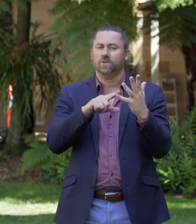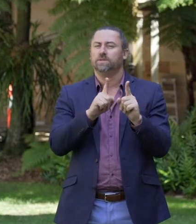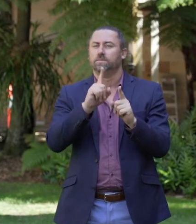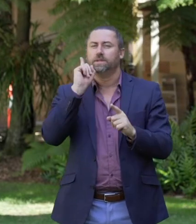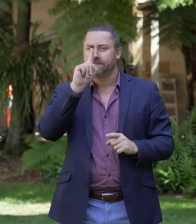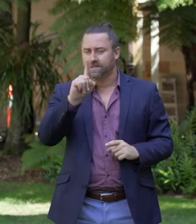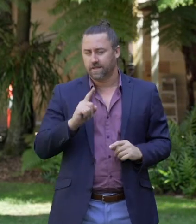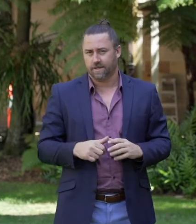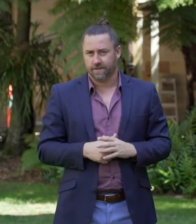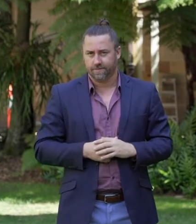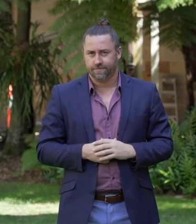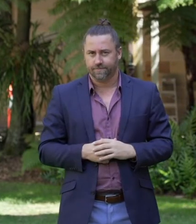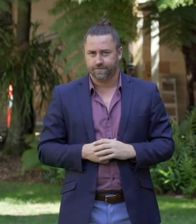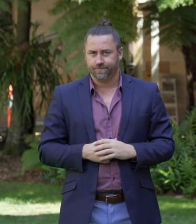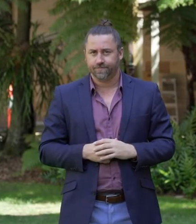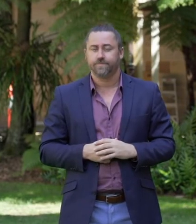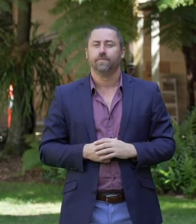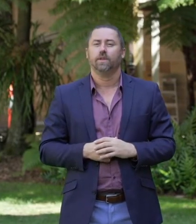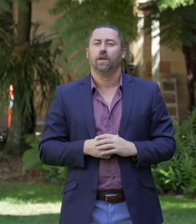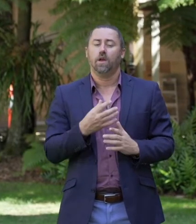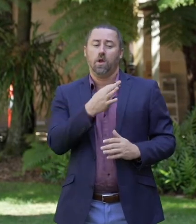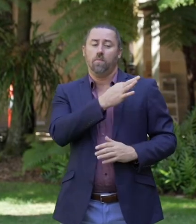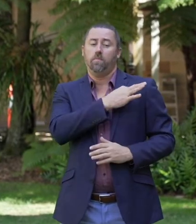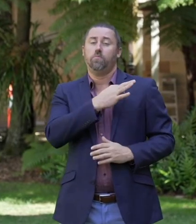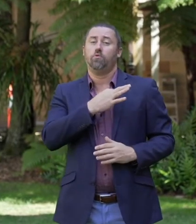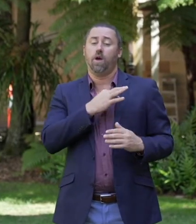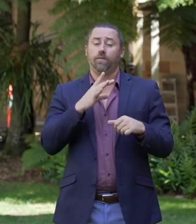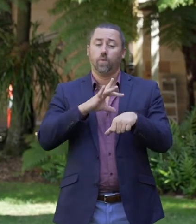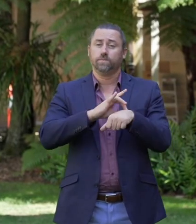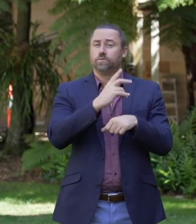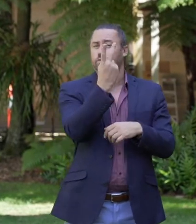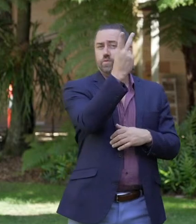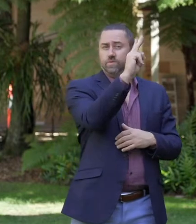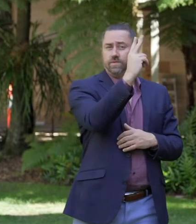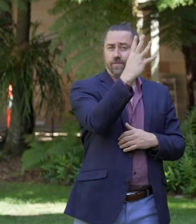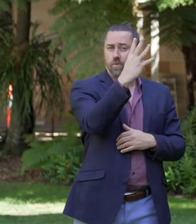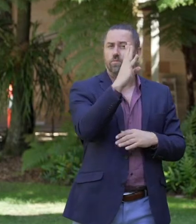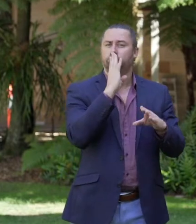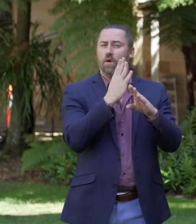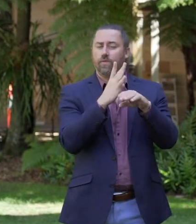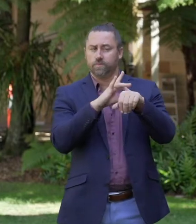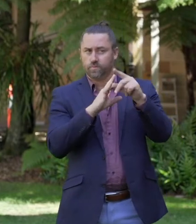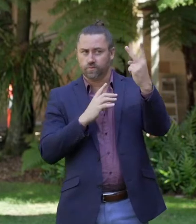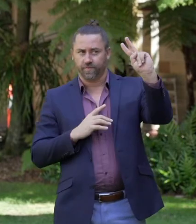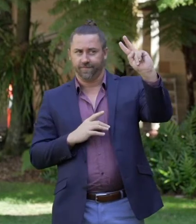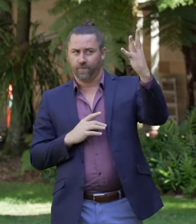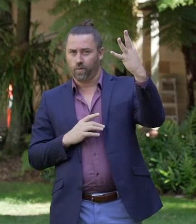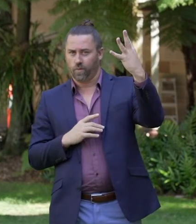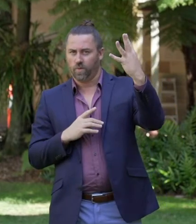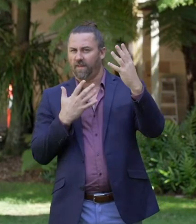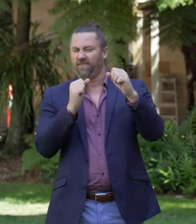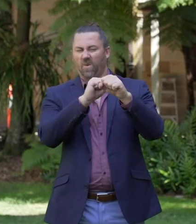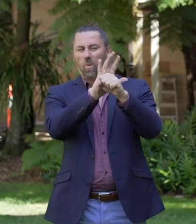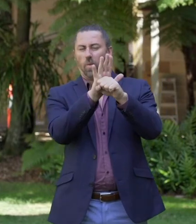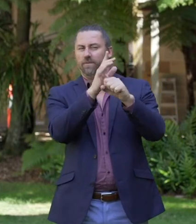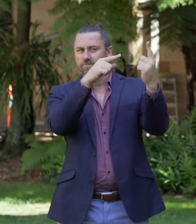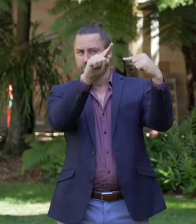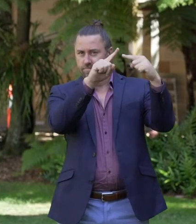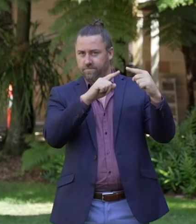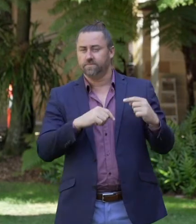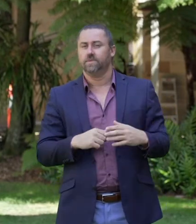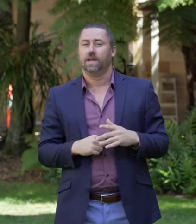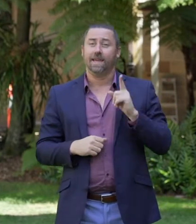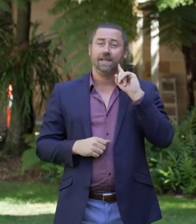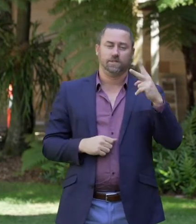as yesterday. In our private hospitals, 24 patients being with COVID-19. There were